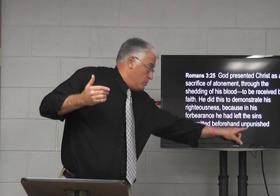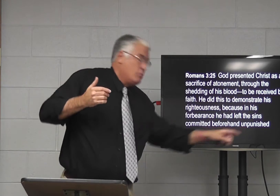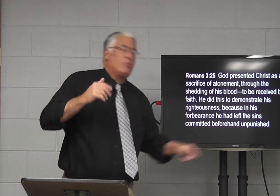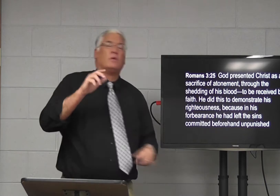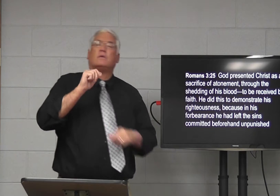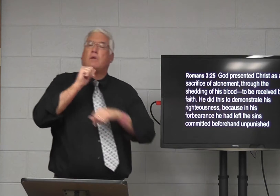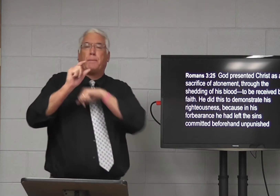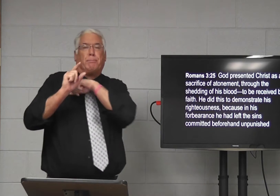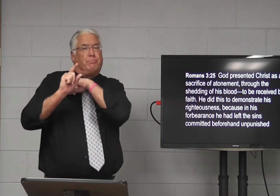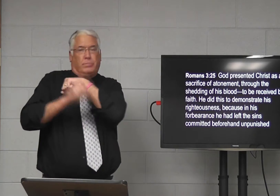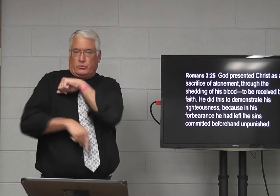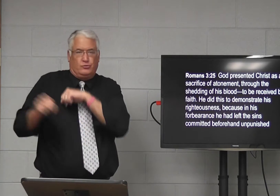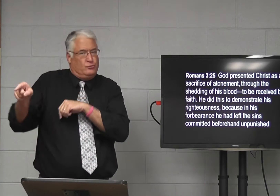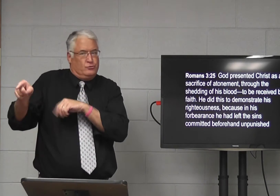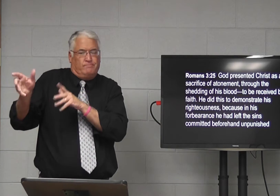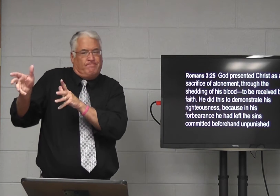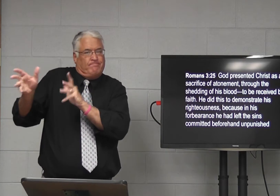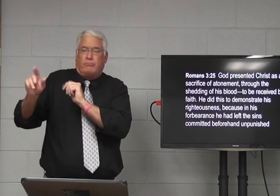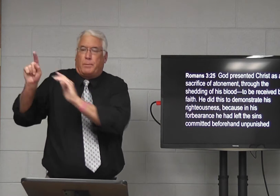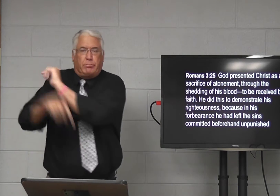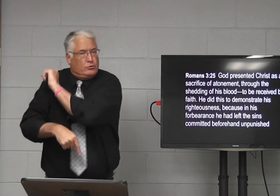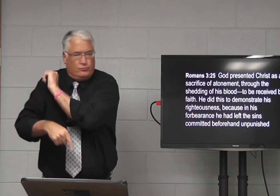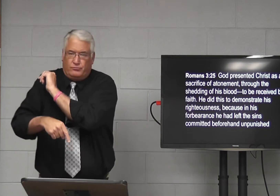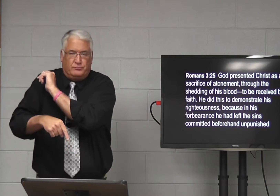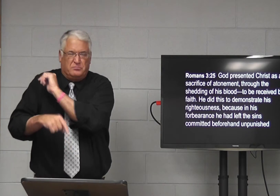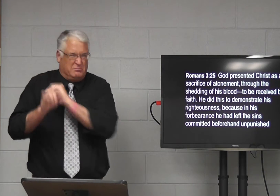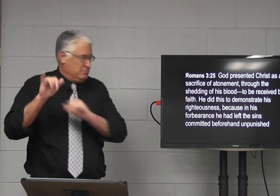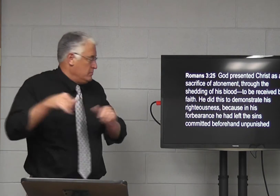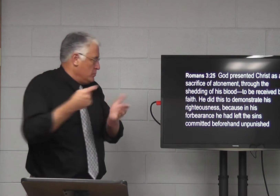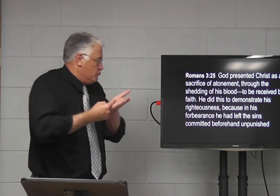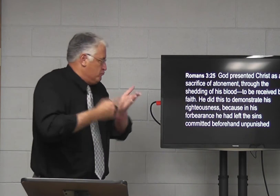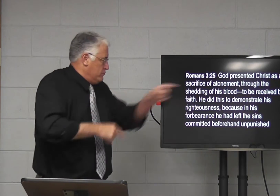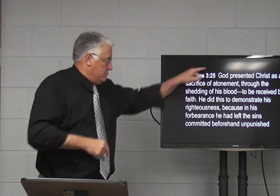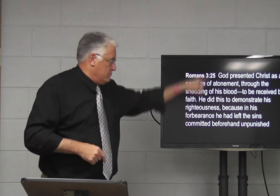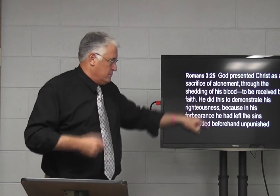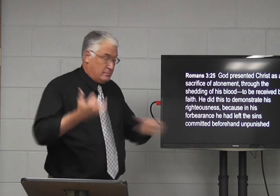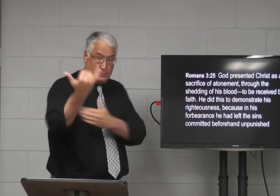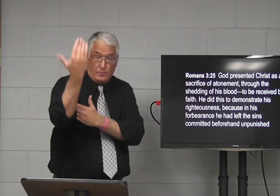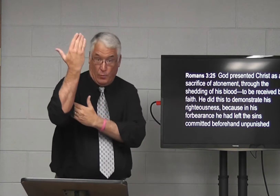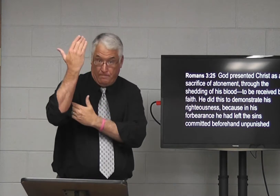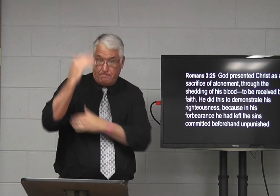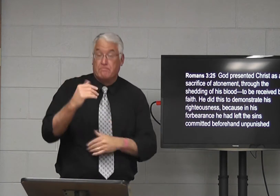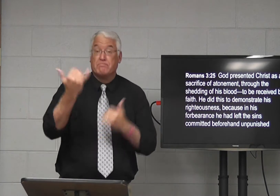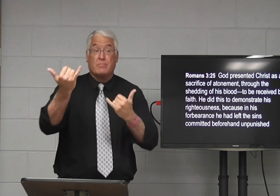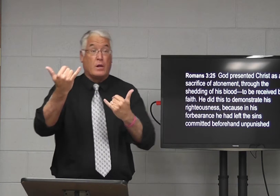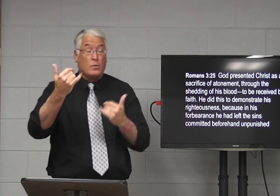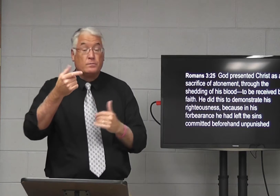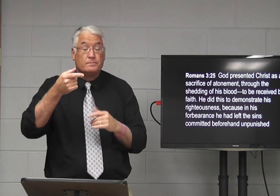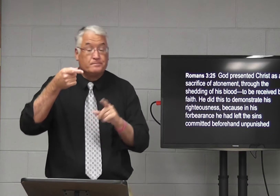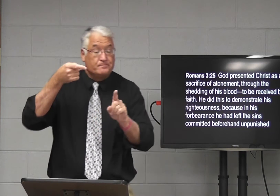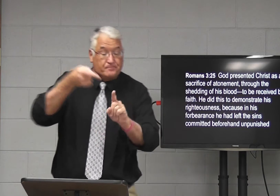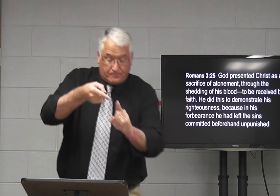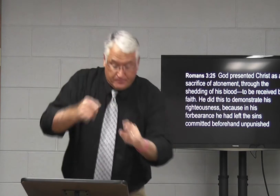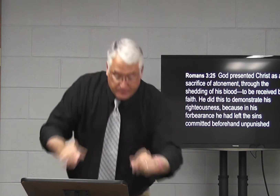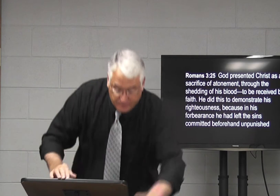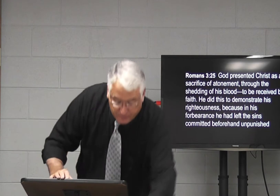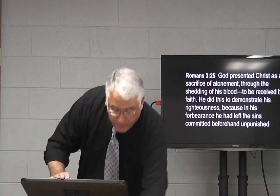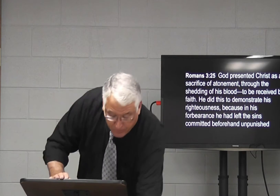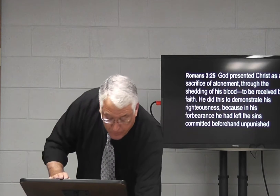beforehand unpunished. He didn't punish them. So we're going to discuss this verse this morning. So